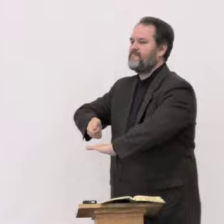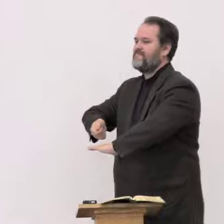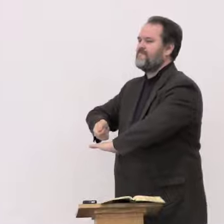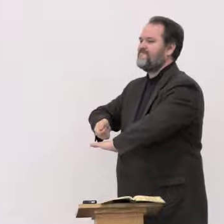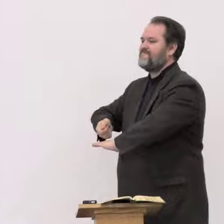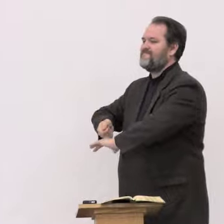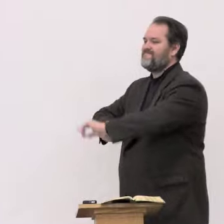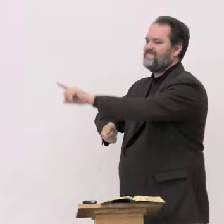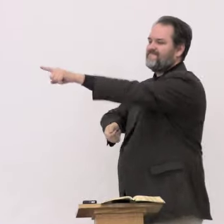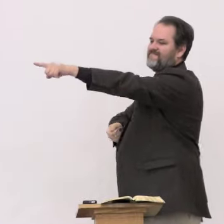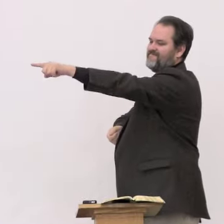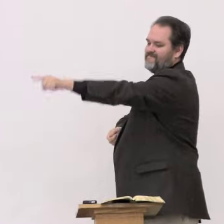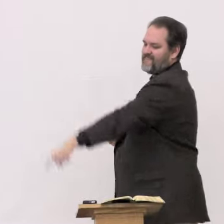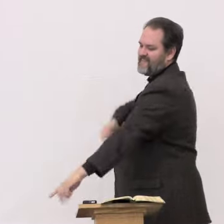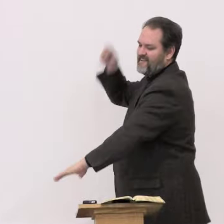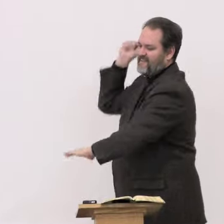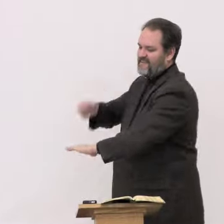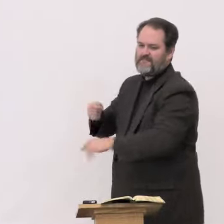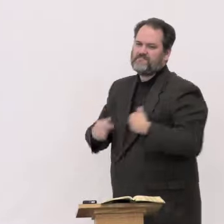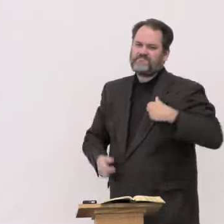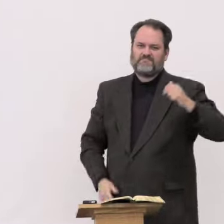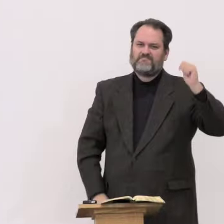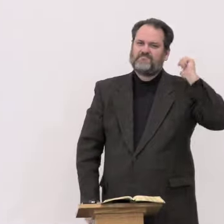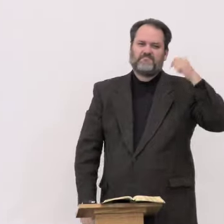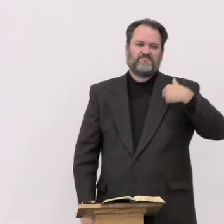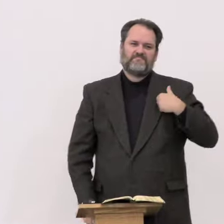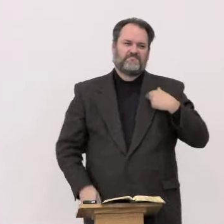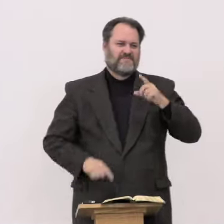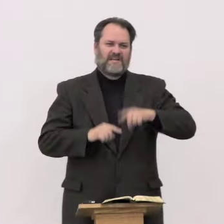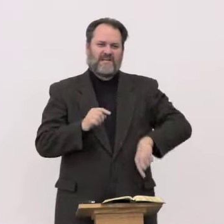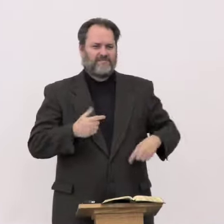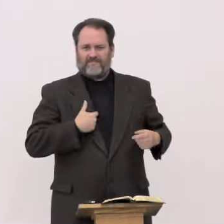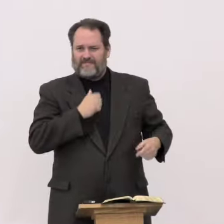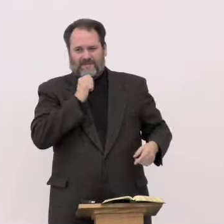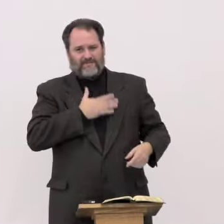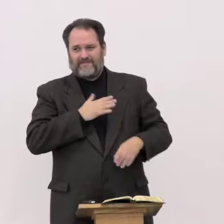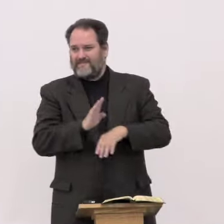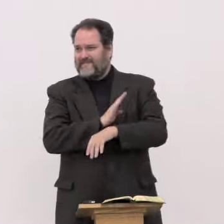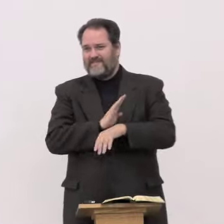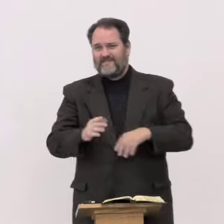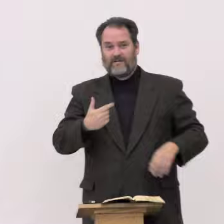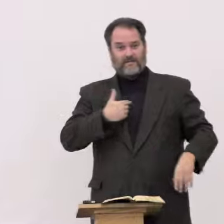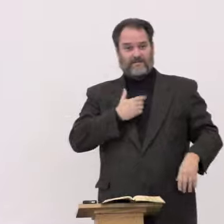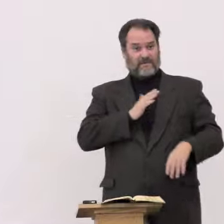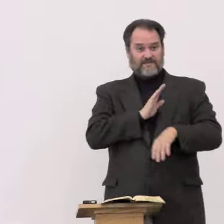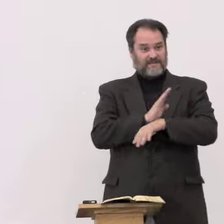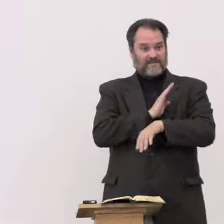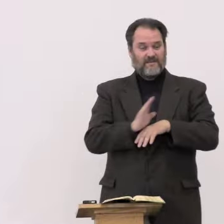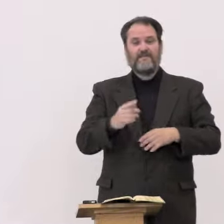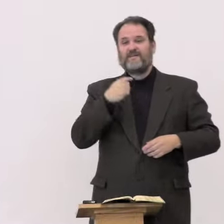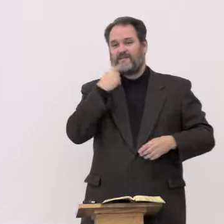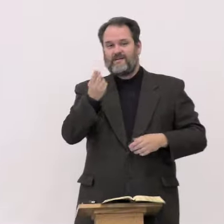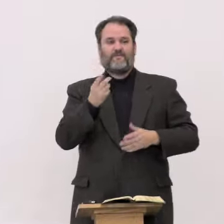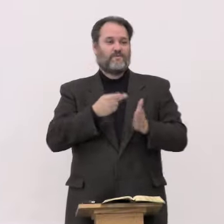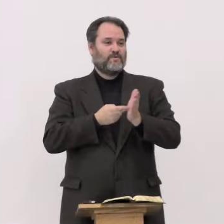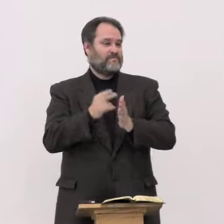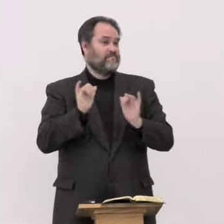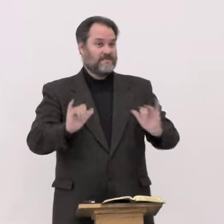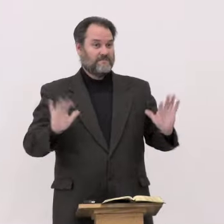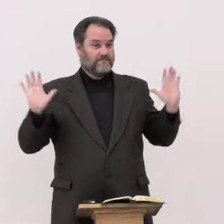I'm not going to judge him. You're not going to say he's going to hell. I can't do that. It's not my business. I'm just going to tell